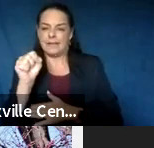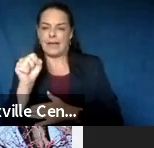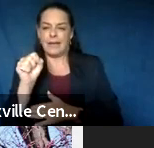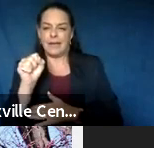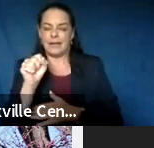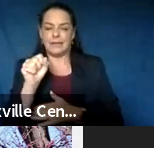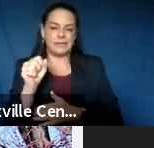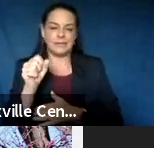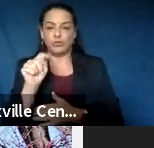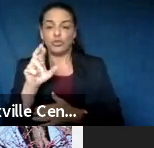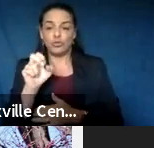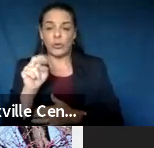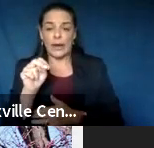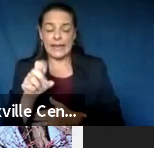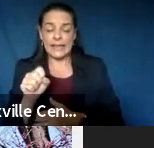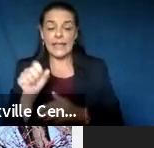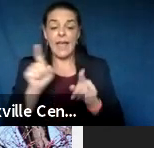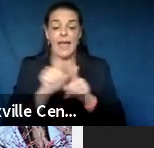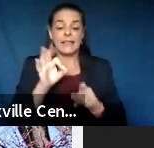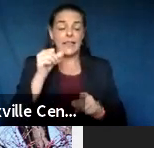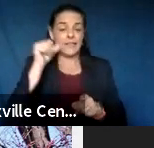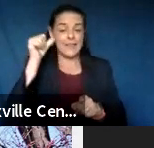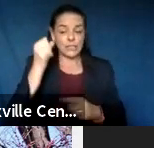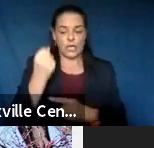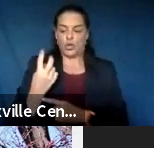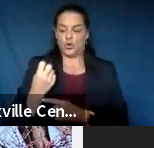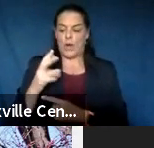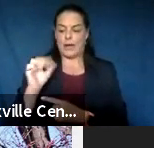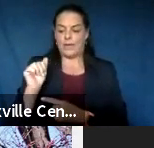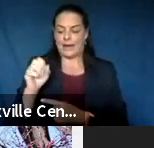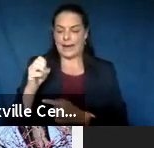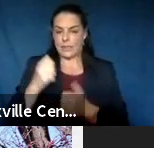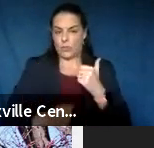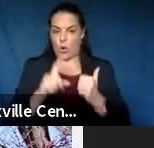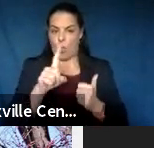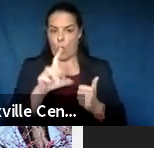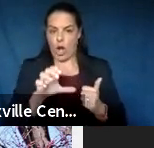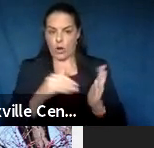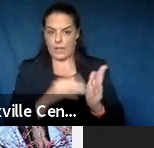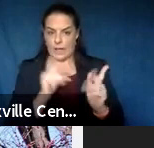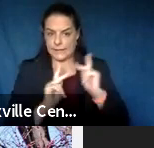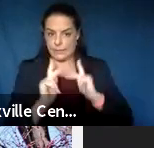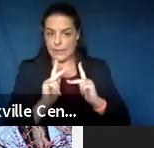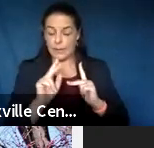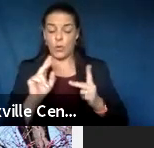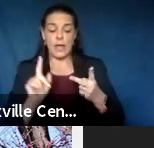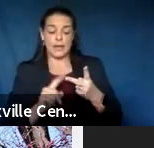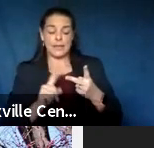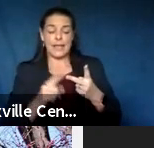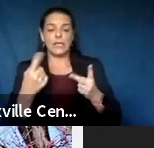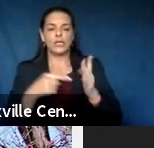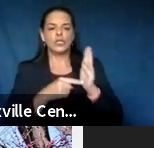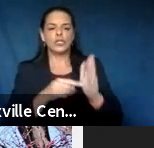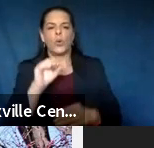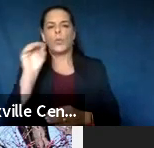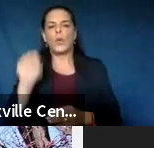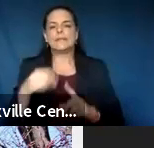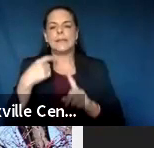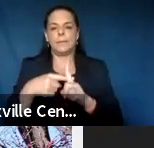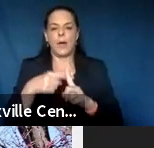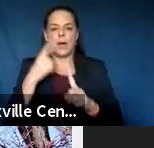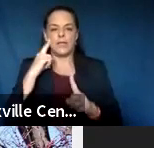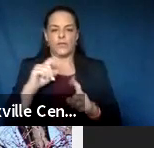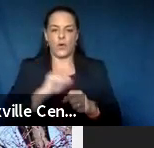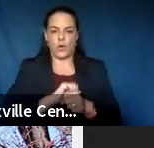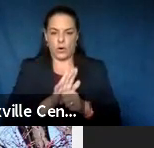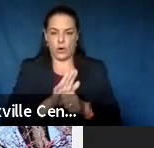of yesterday, we were at 12 cases per 100,000. The second chart shows the percent positive for COVID-19. This